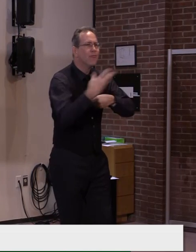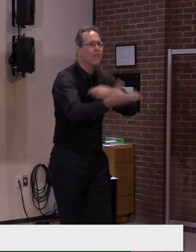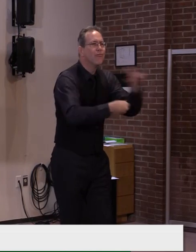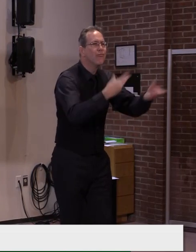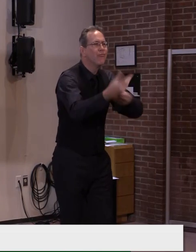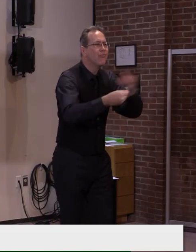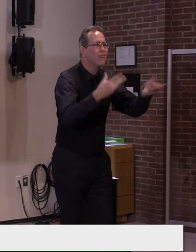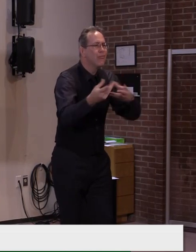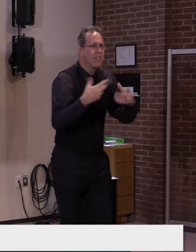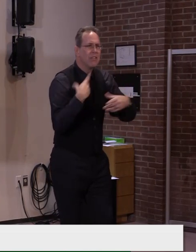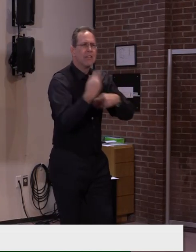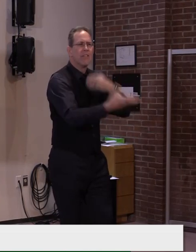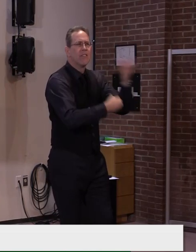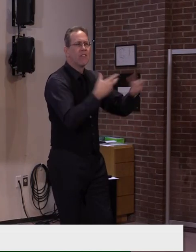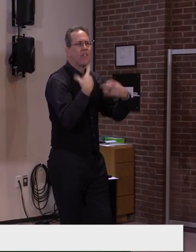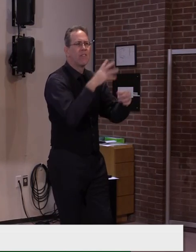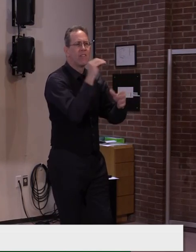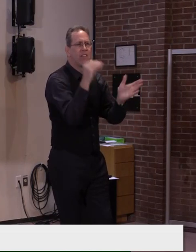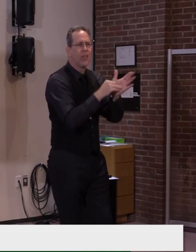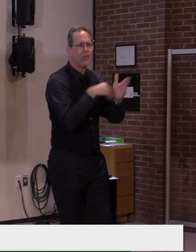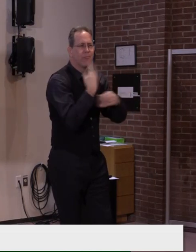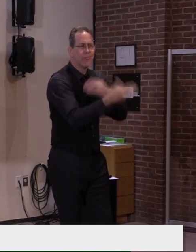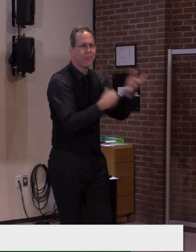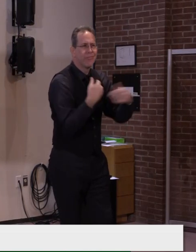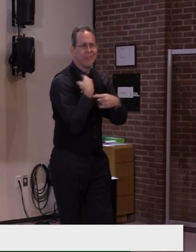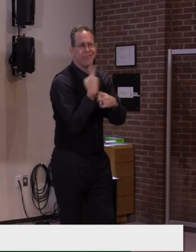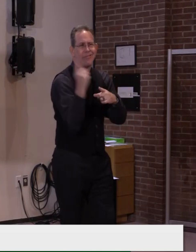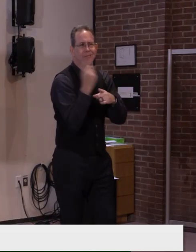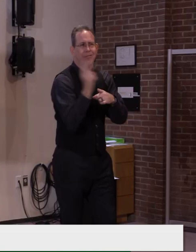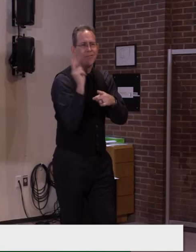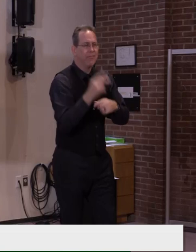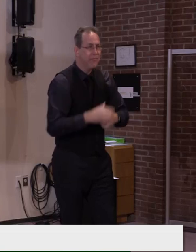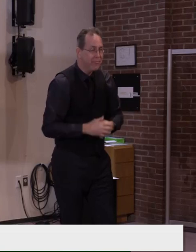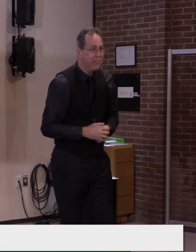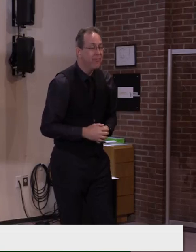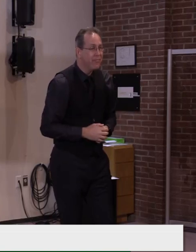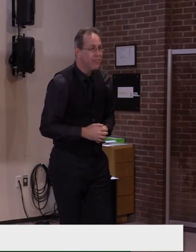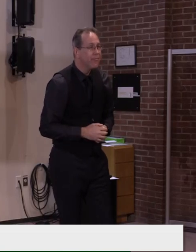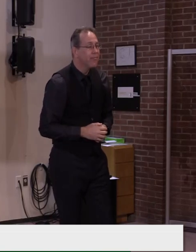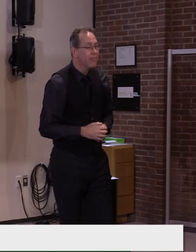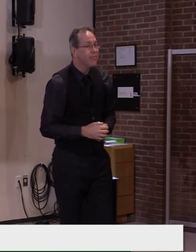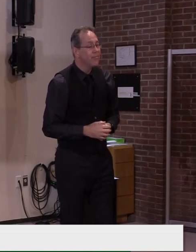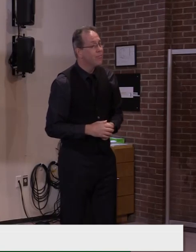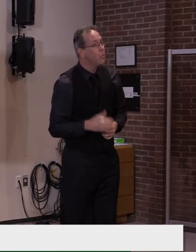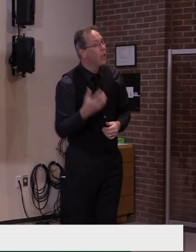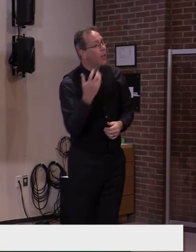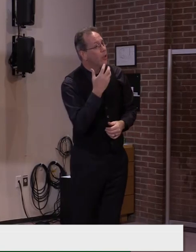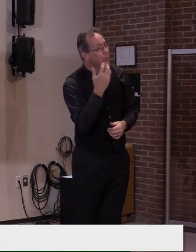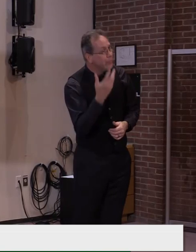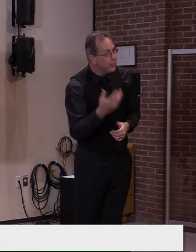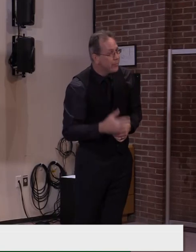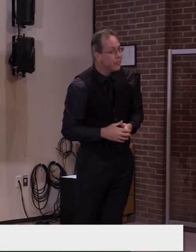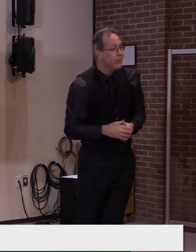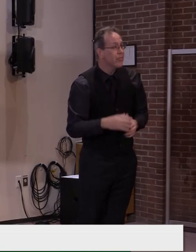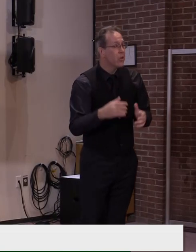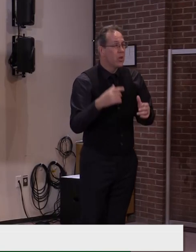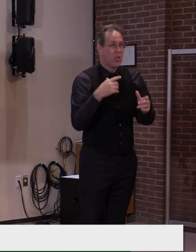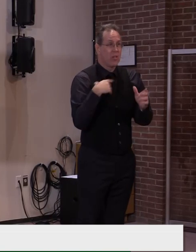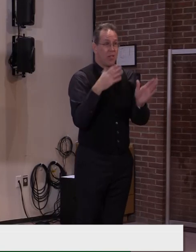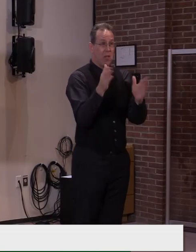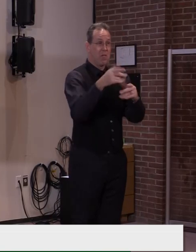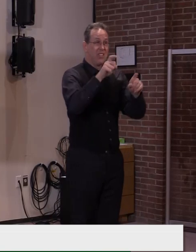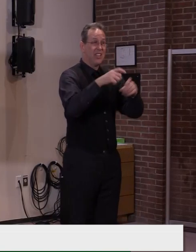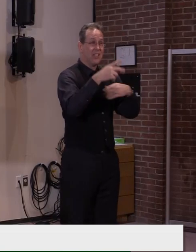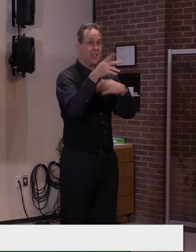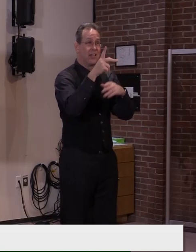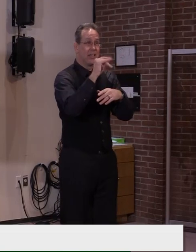That's 25,000 kits, 50,000 tests, 2 tests per kit. This was done through